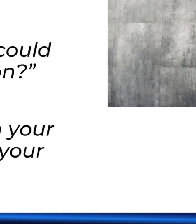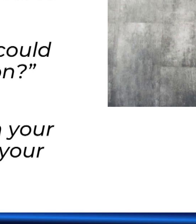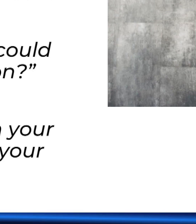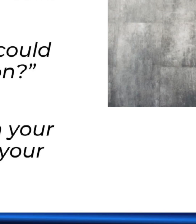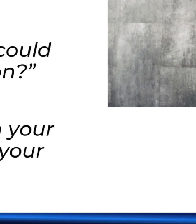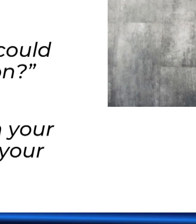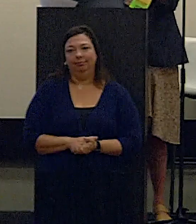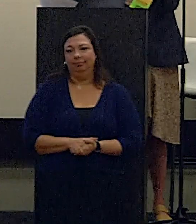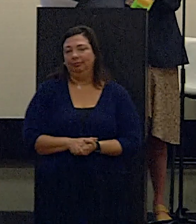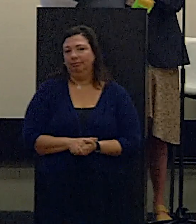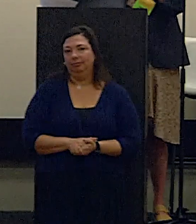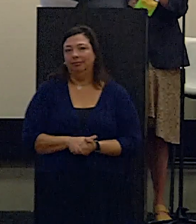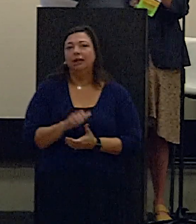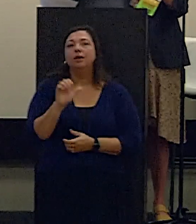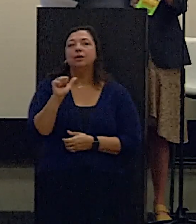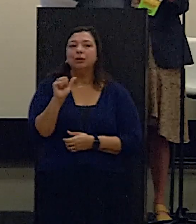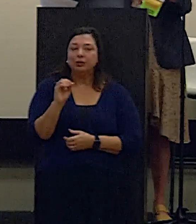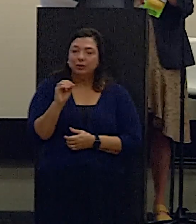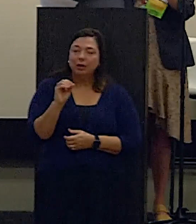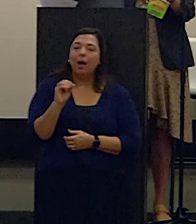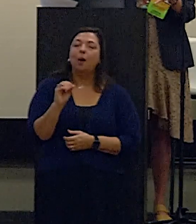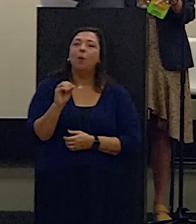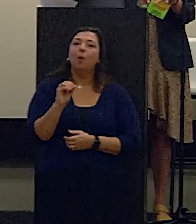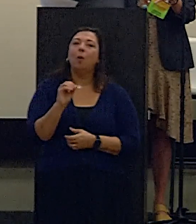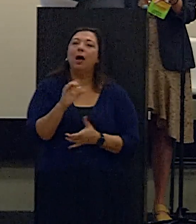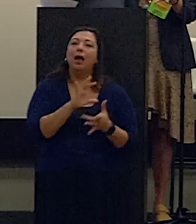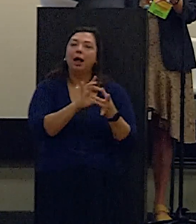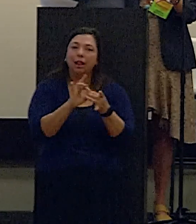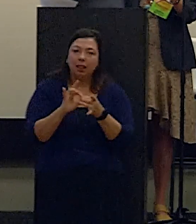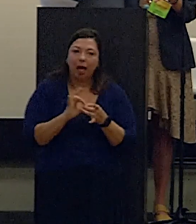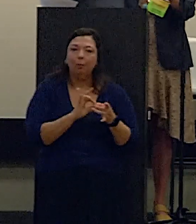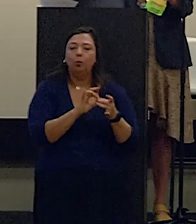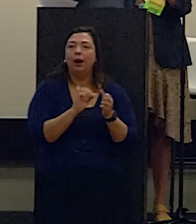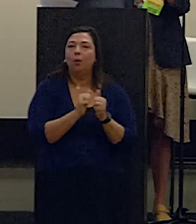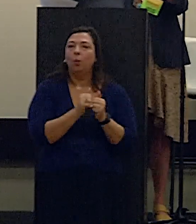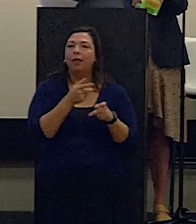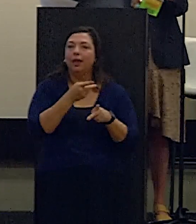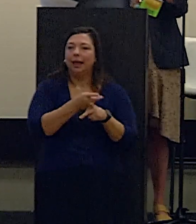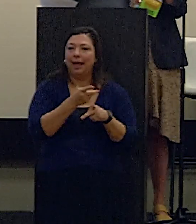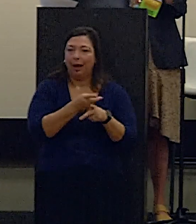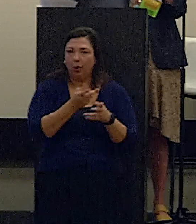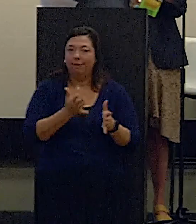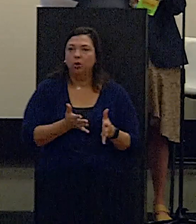necessary. So collaborate with the caregivers and